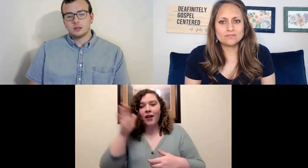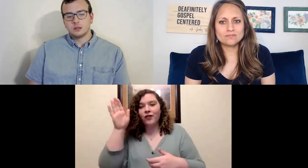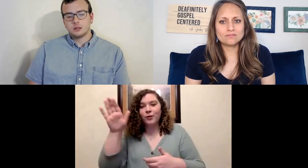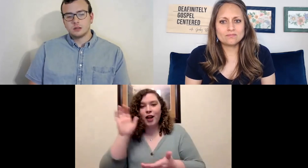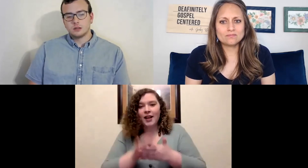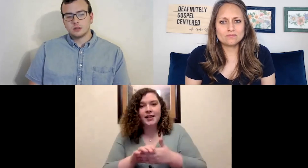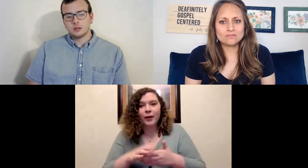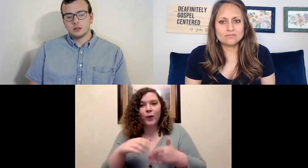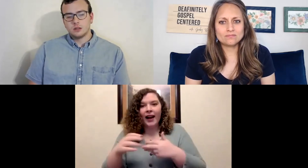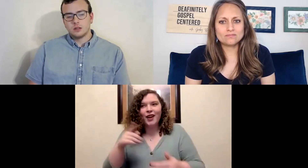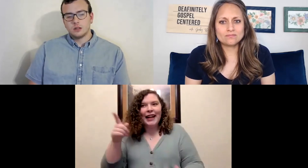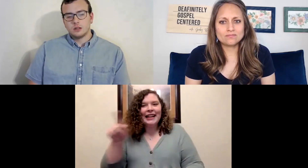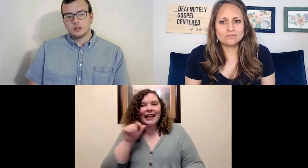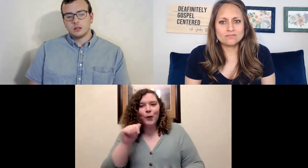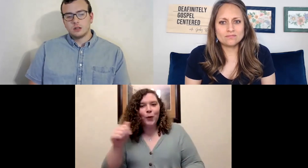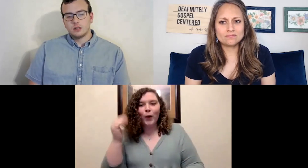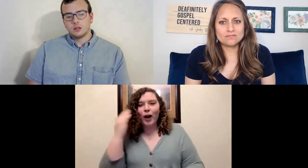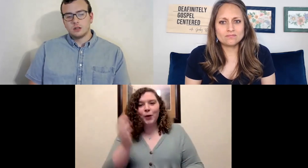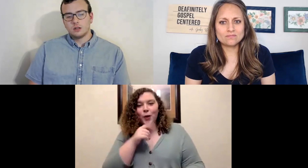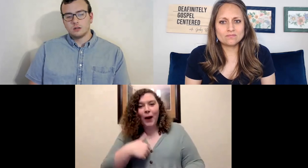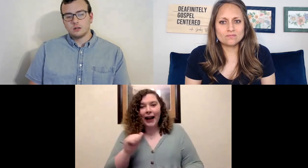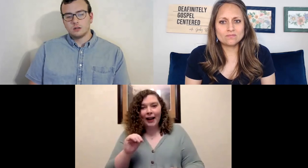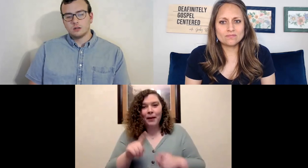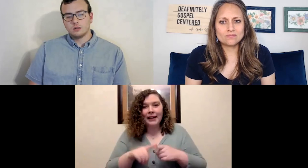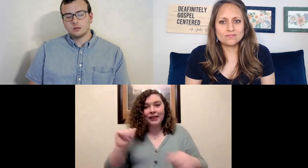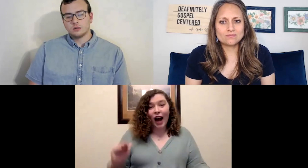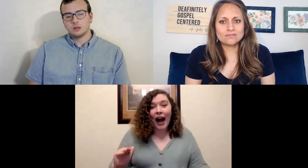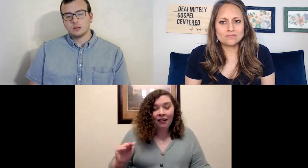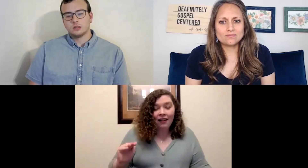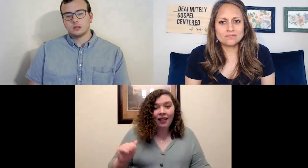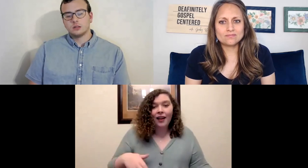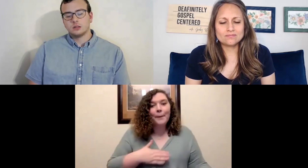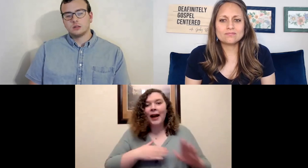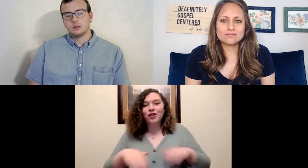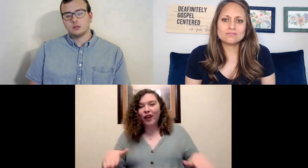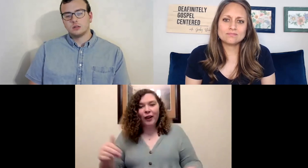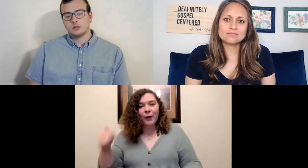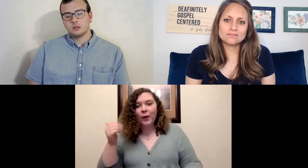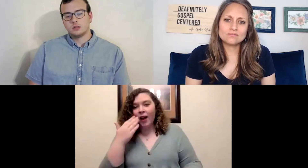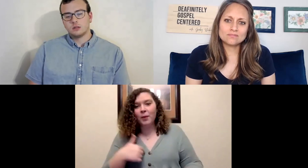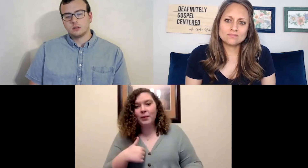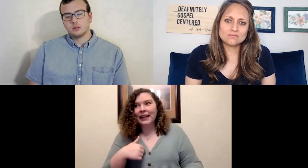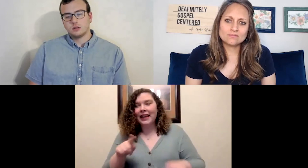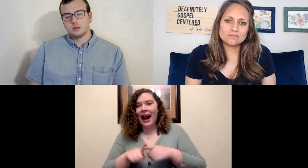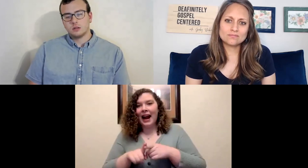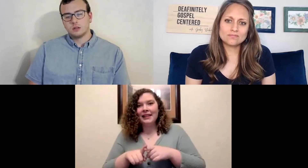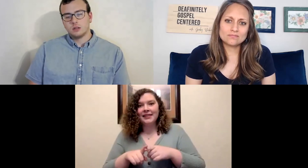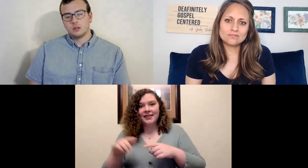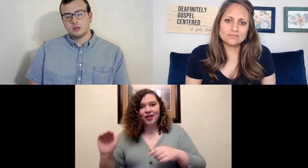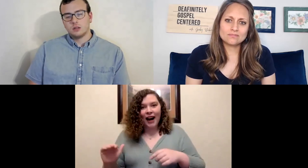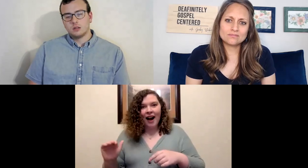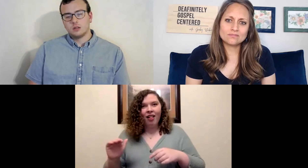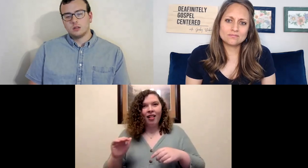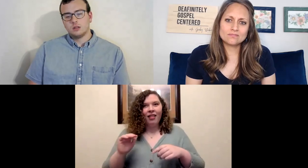Like in the future, I'm going to meet my future husband. Whenever I meet that person, he won't know what I am as a child. And